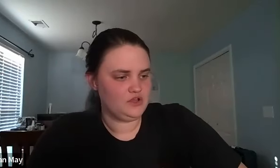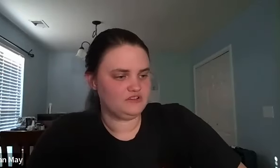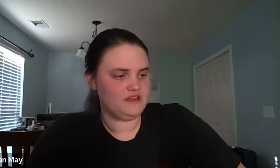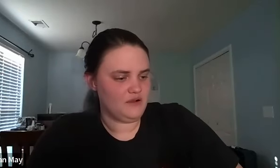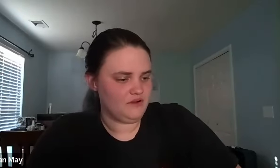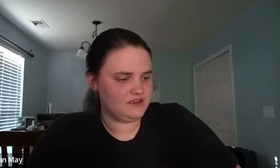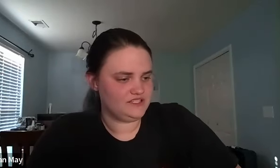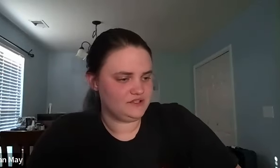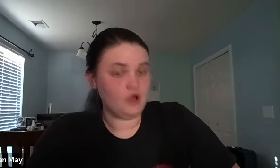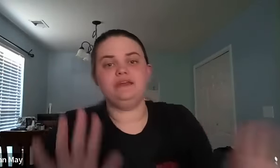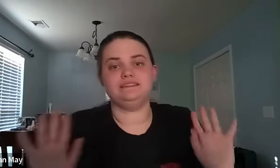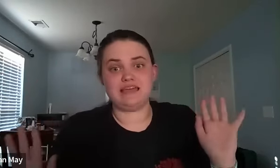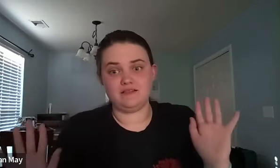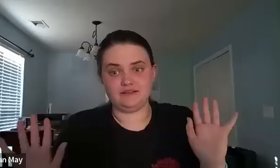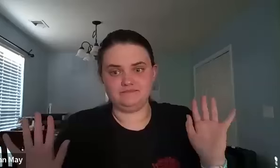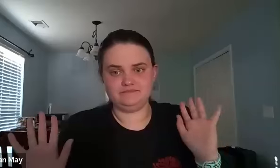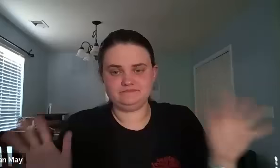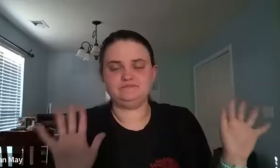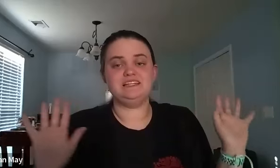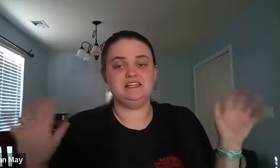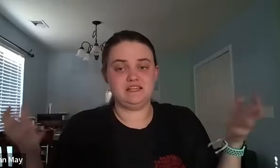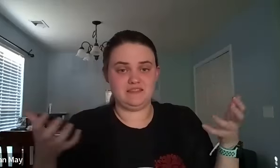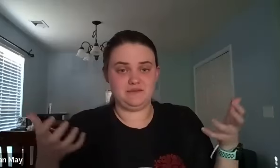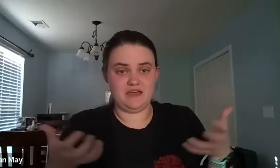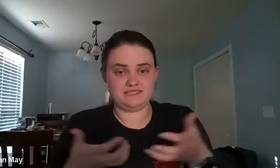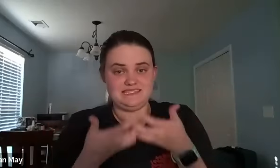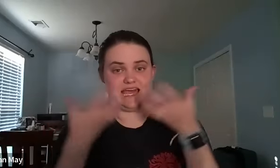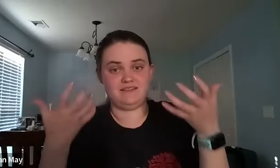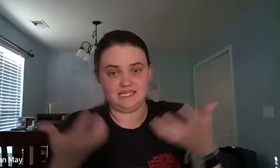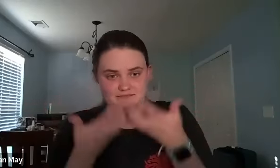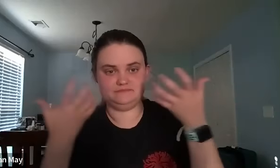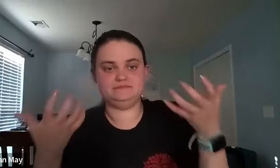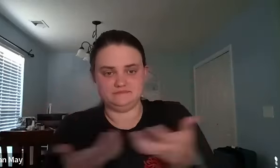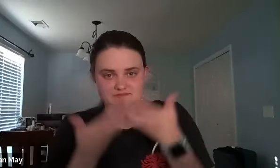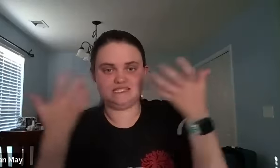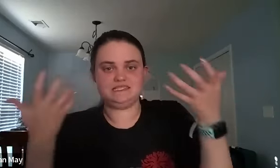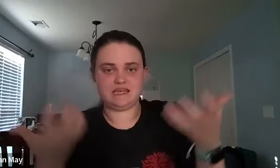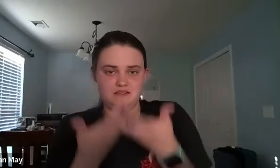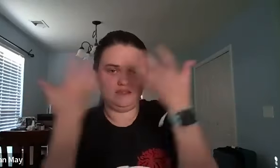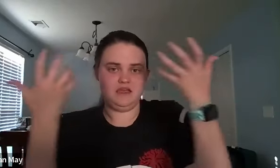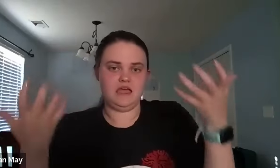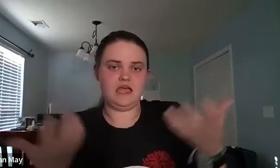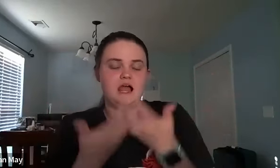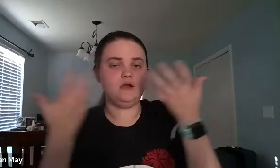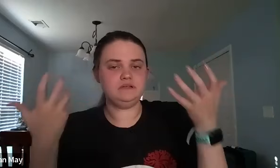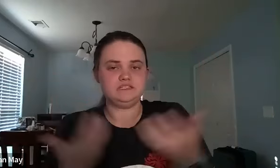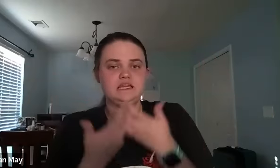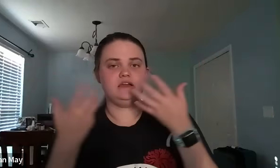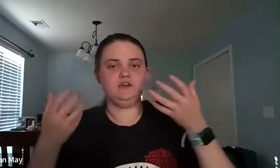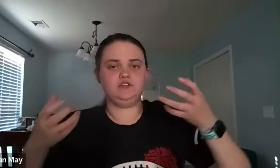So now we're on to, oh wait, salad. Then we have salad, salad. And I always think you